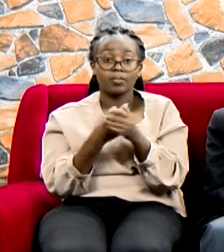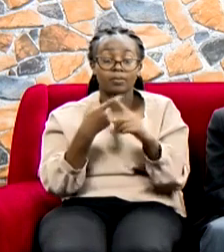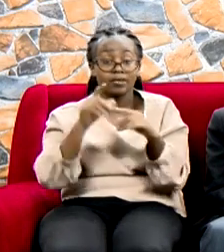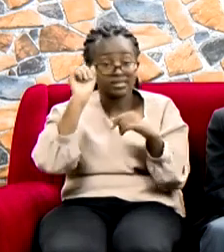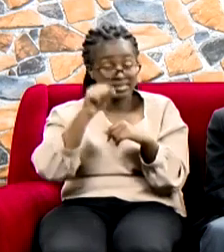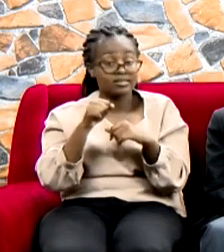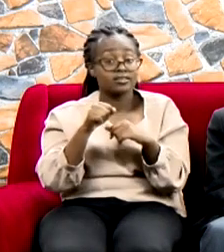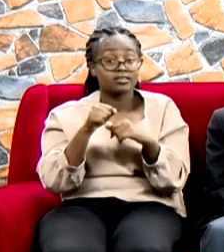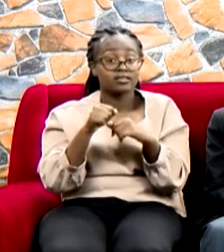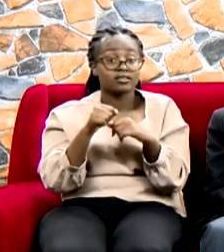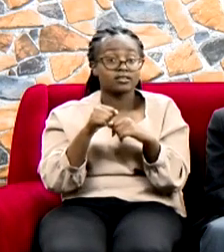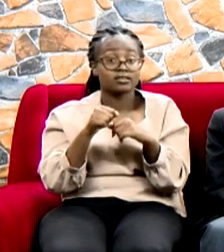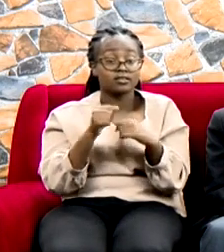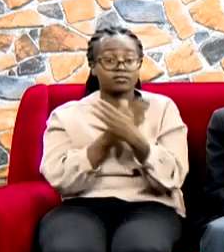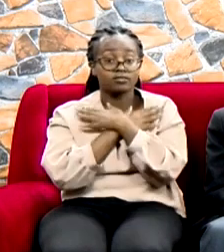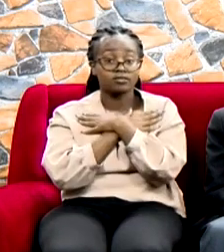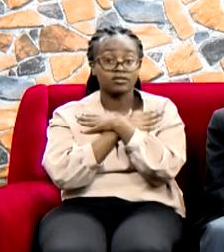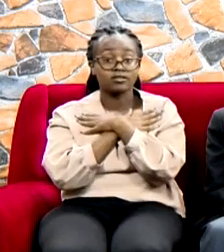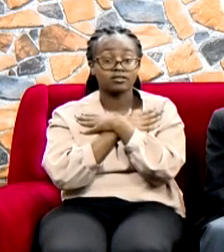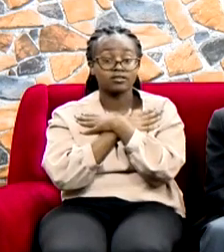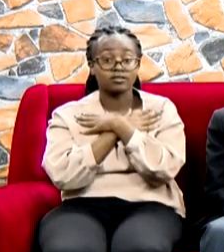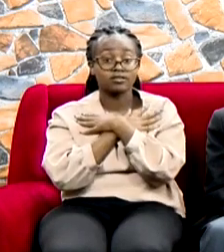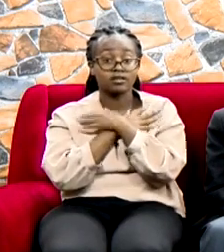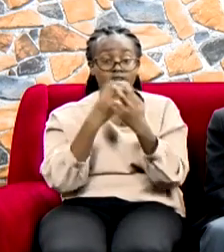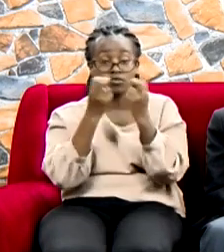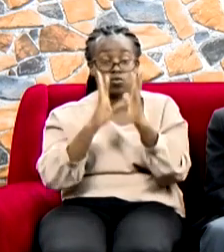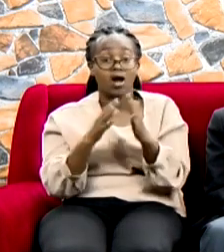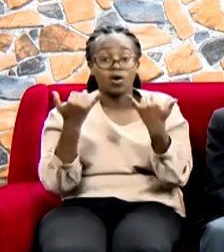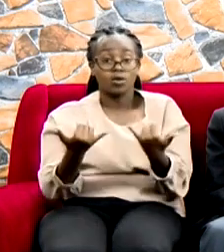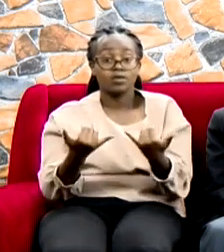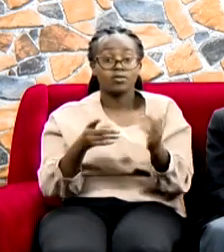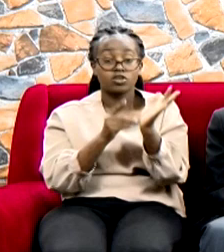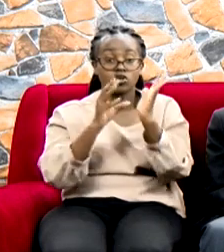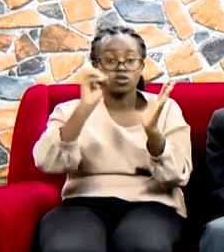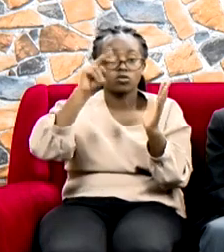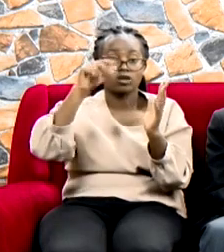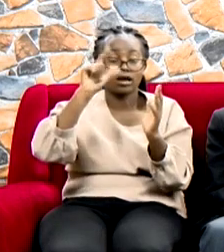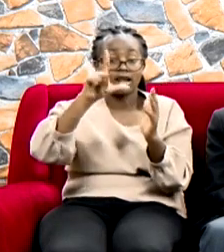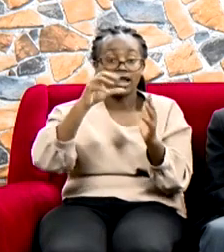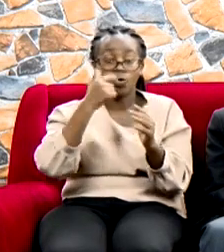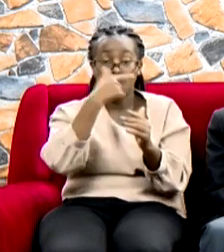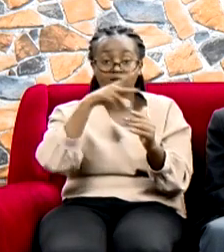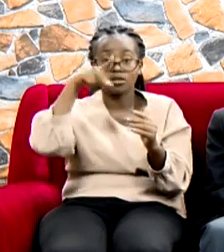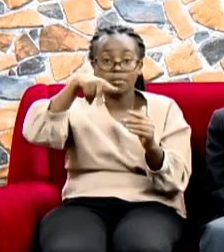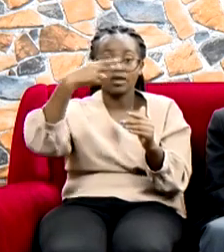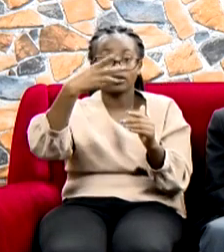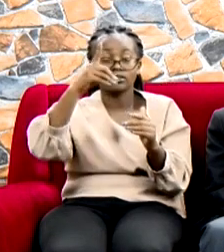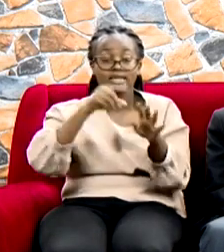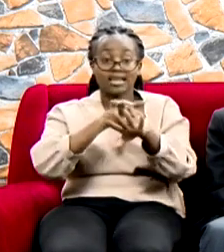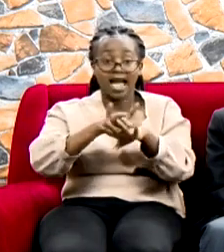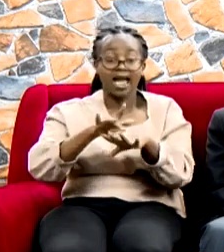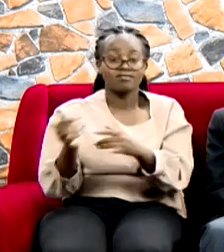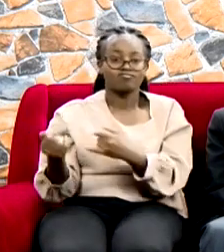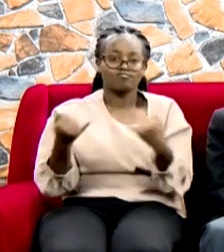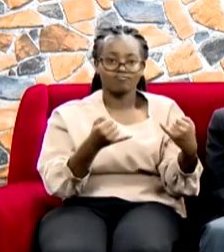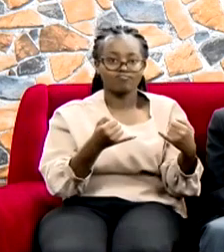yes, my dear friends and our viewers, we are here with Dr. Onala, who has a PhD in early intervention and